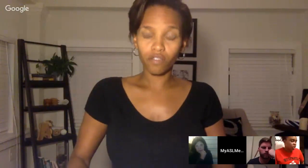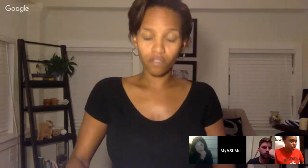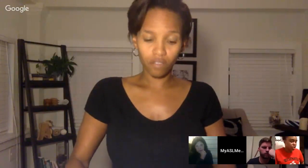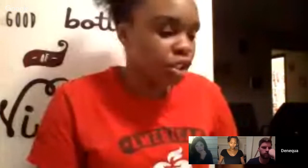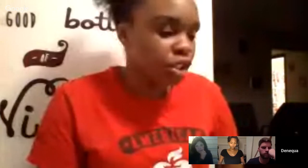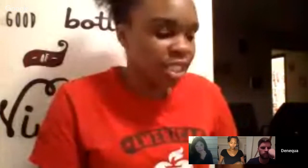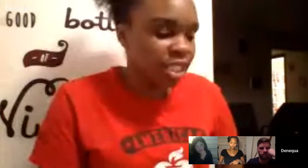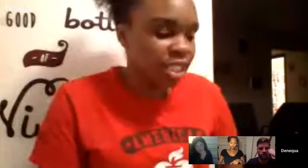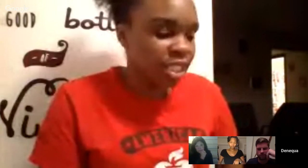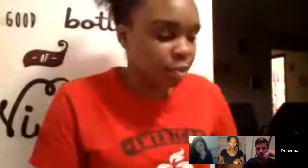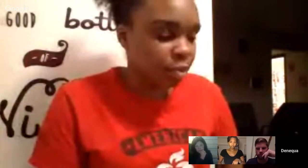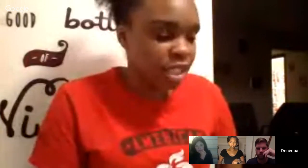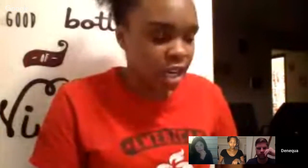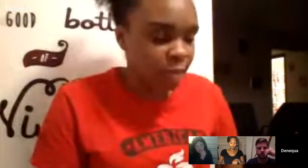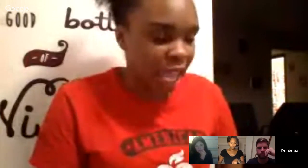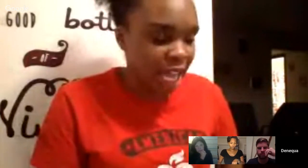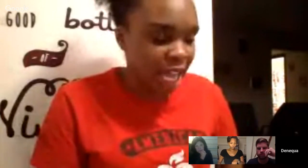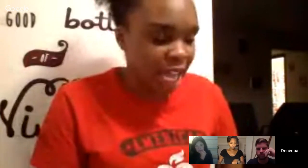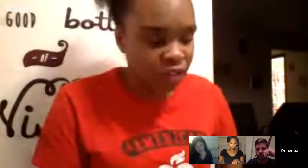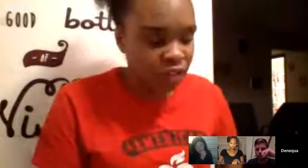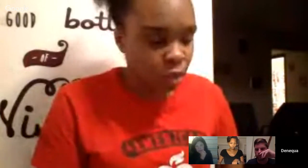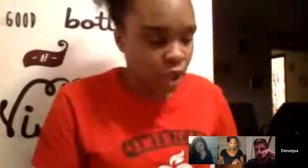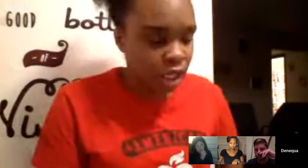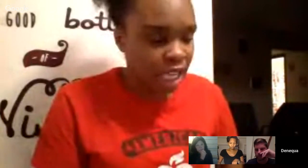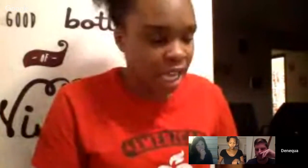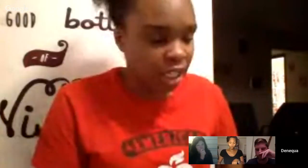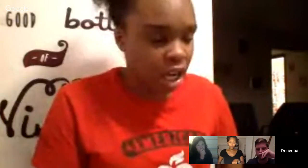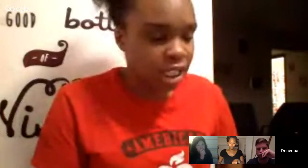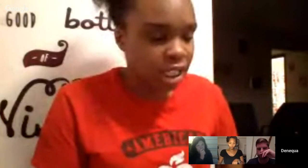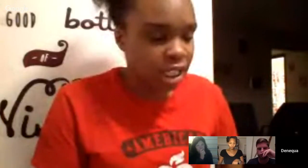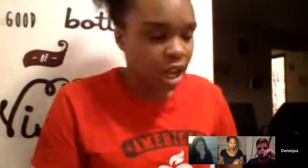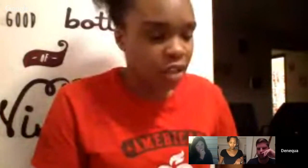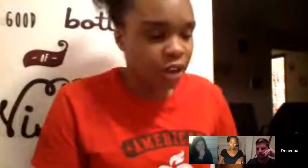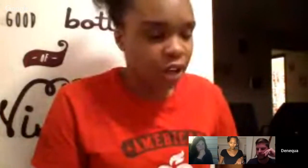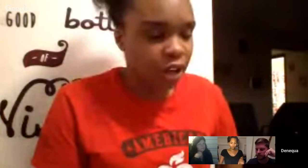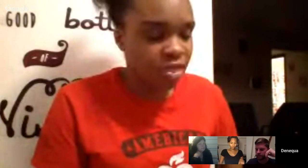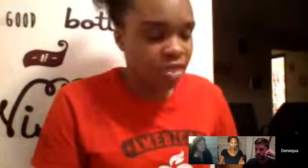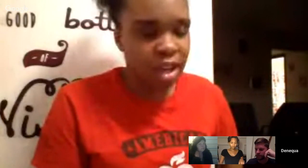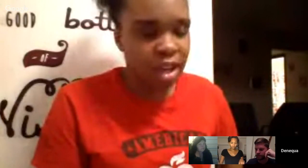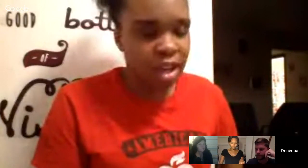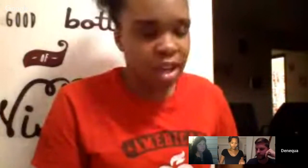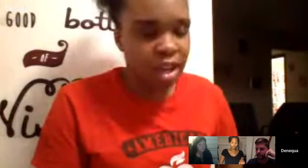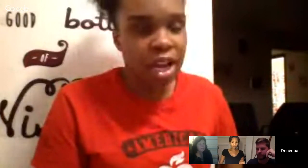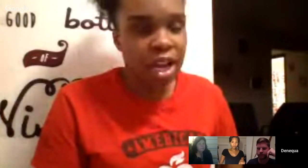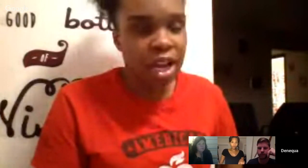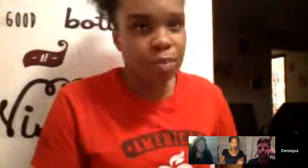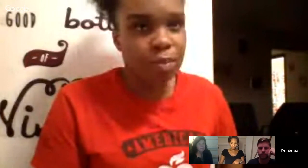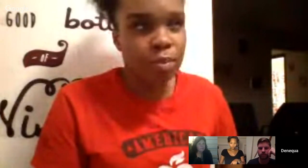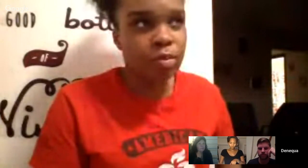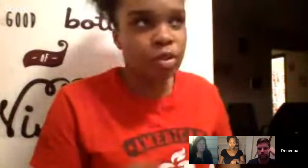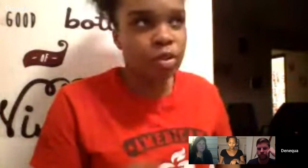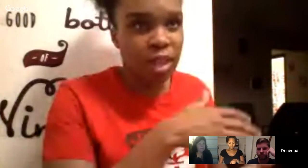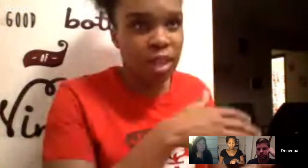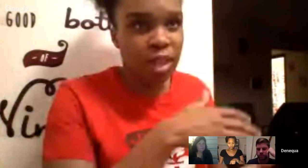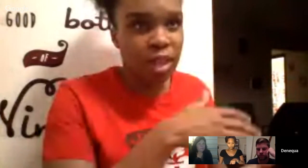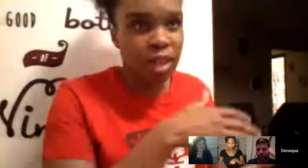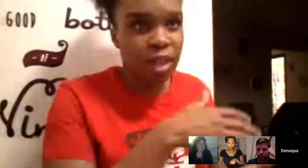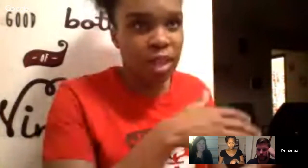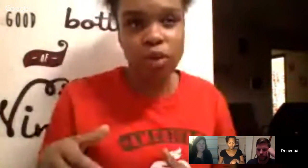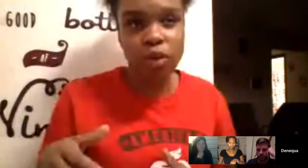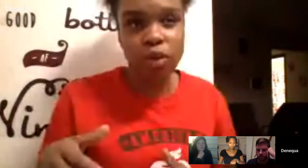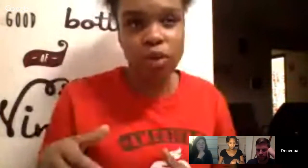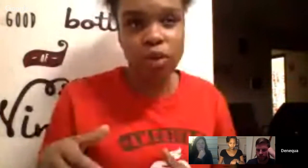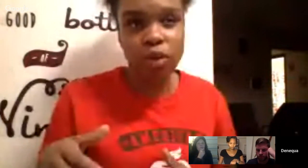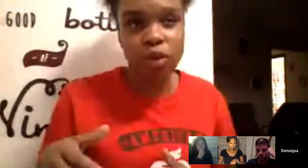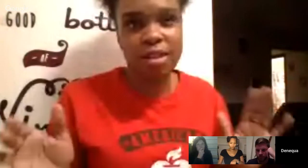Could you just do that, like set up Asheville on one side and Austin on the other, and then kind of do that sign on